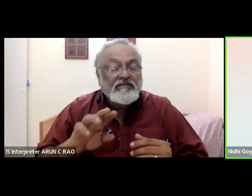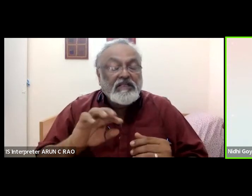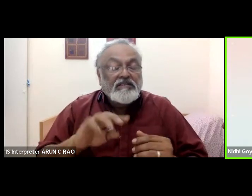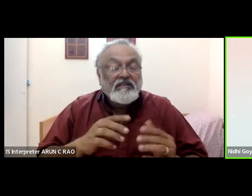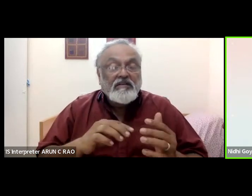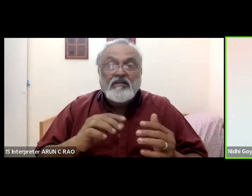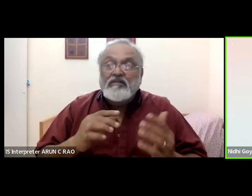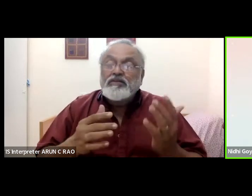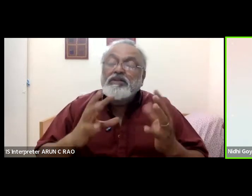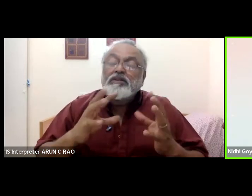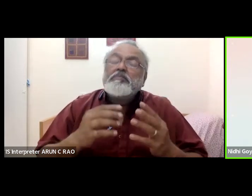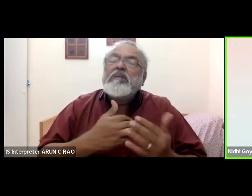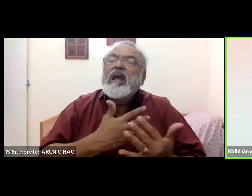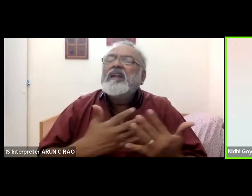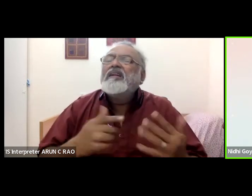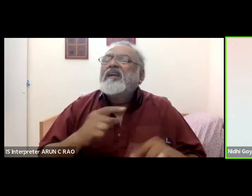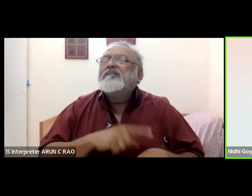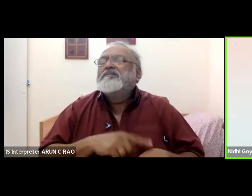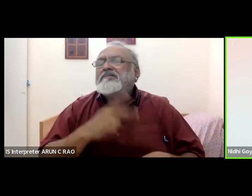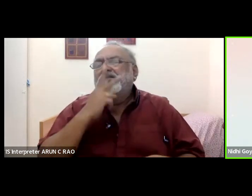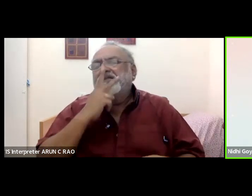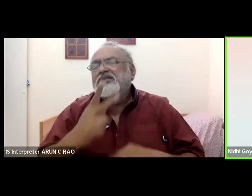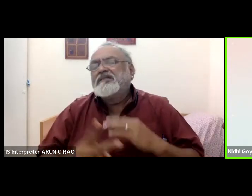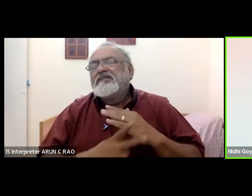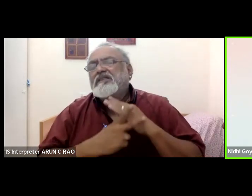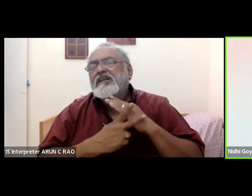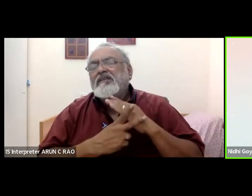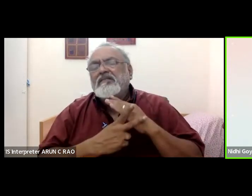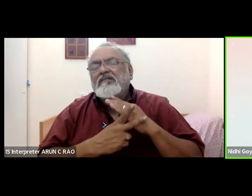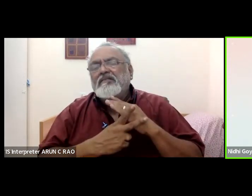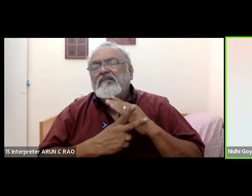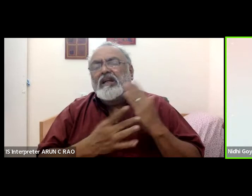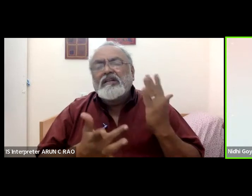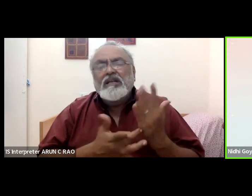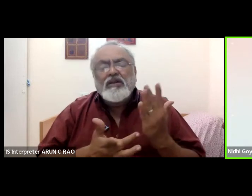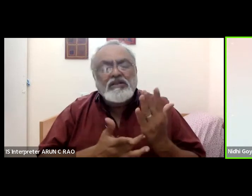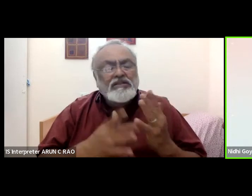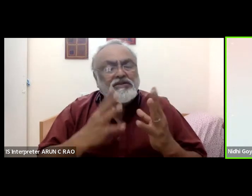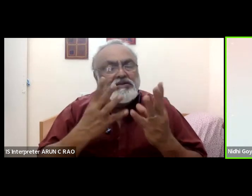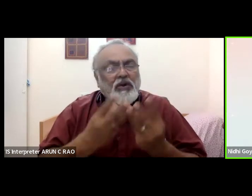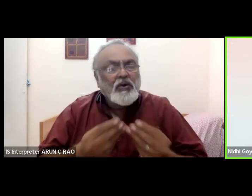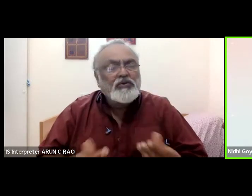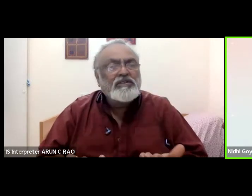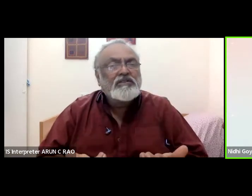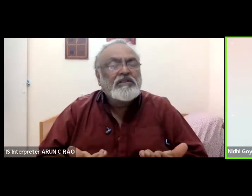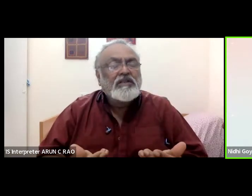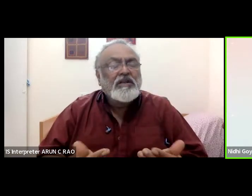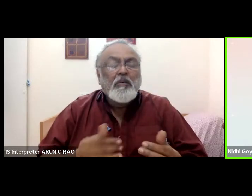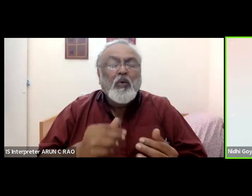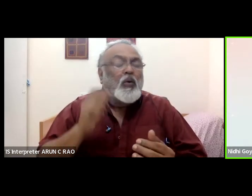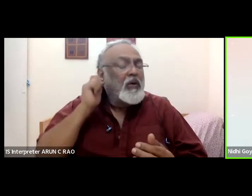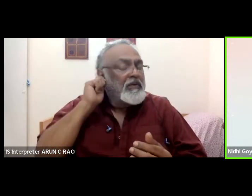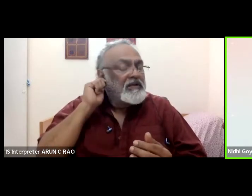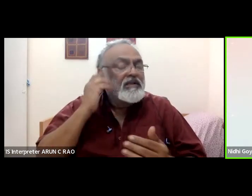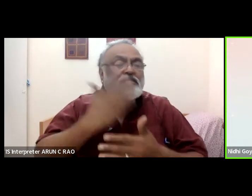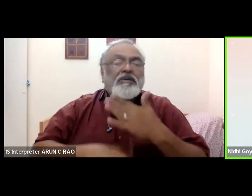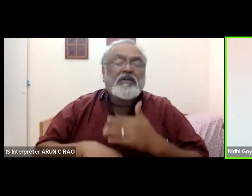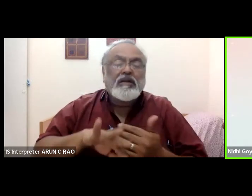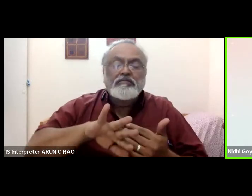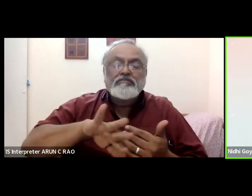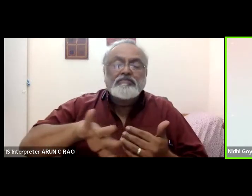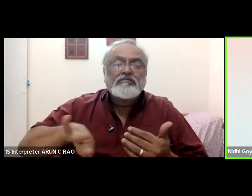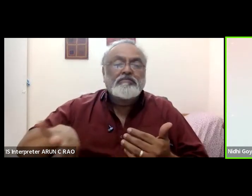technology solutions around safety for women with disabilities are left out. So often the WCAG